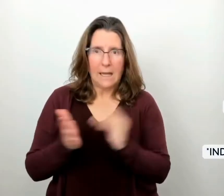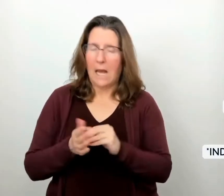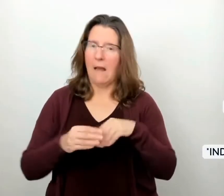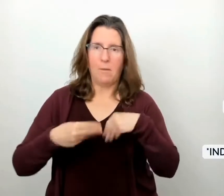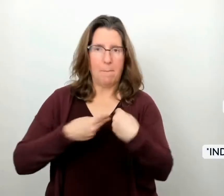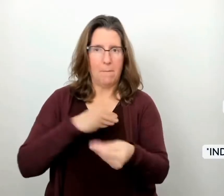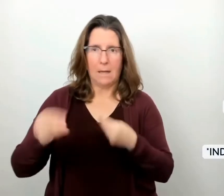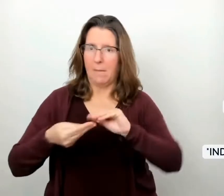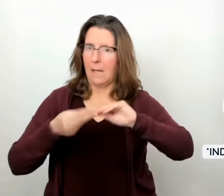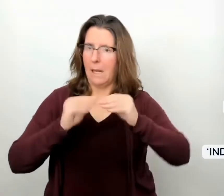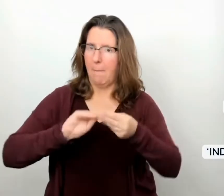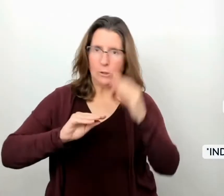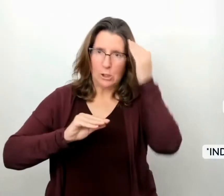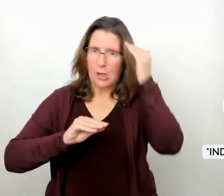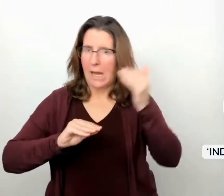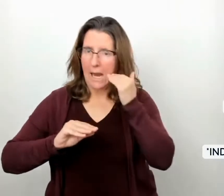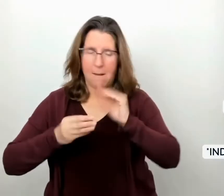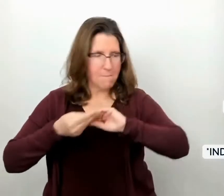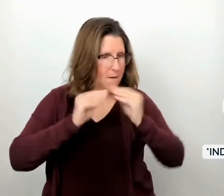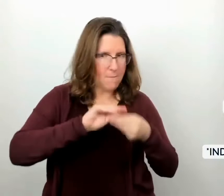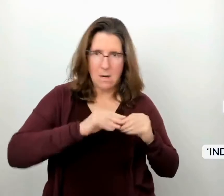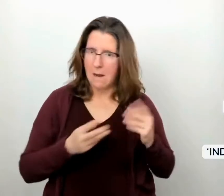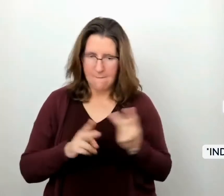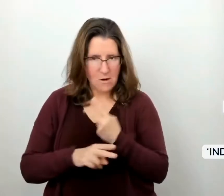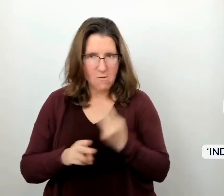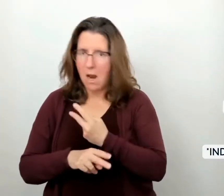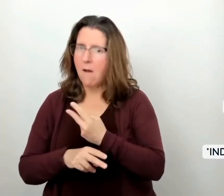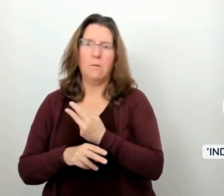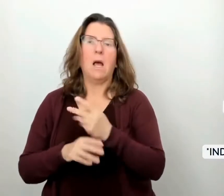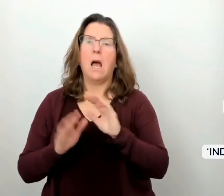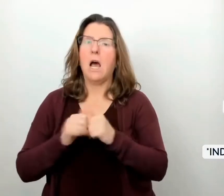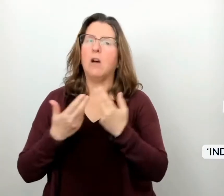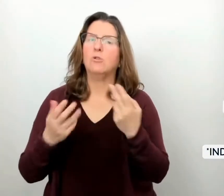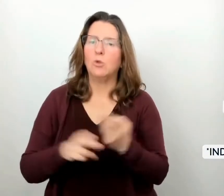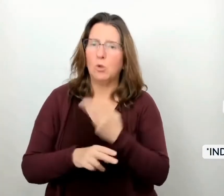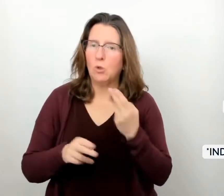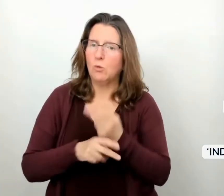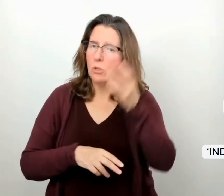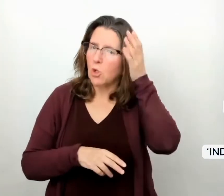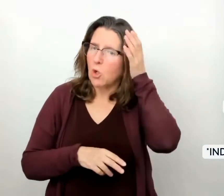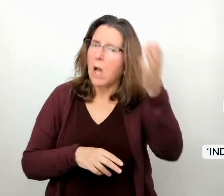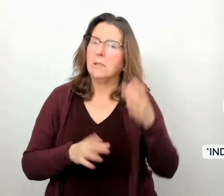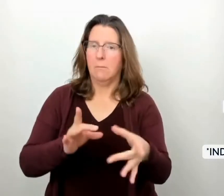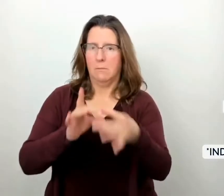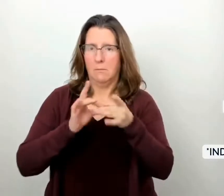concept requiring students to engage cognitive skills to follow formulae, understand which equations to apply for which